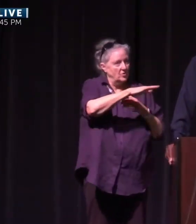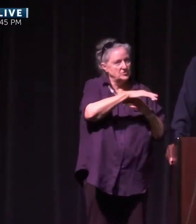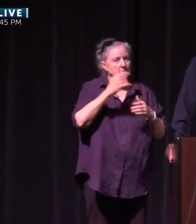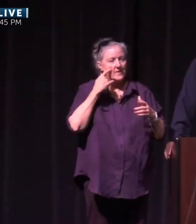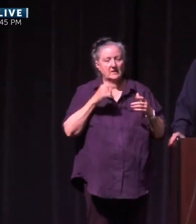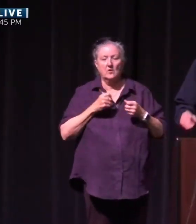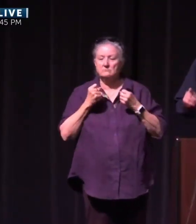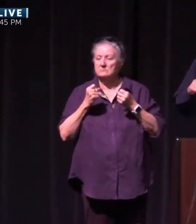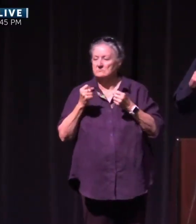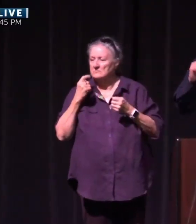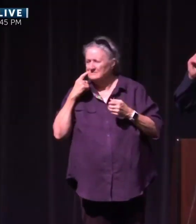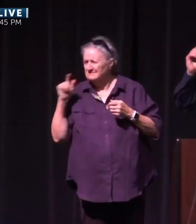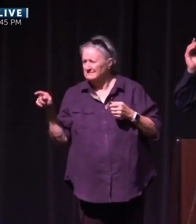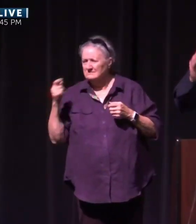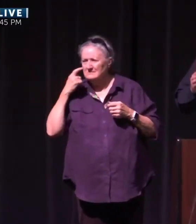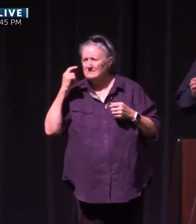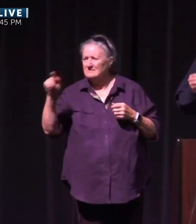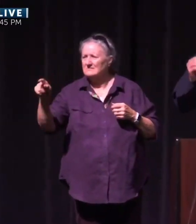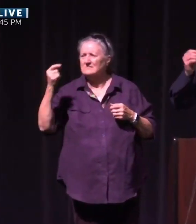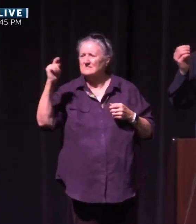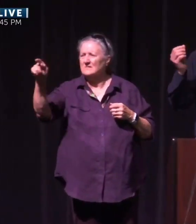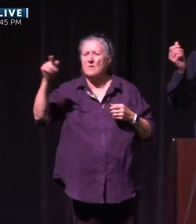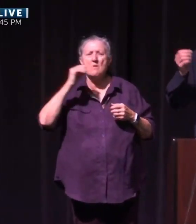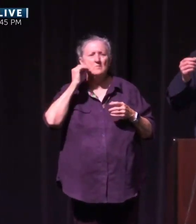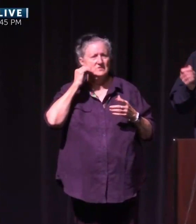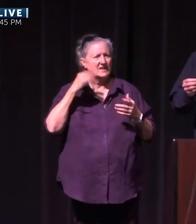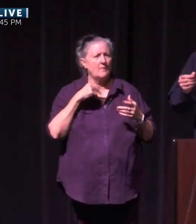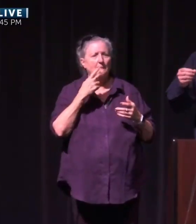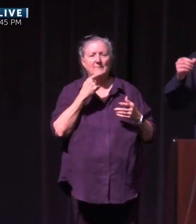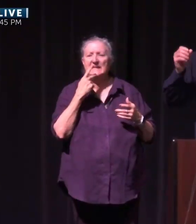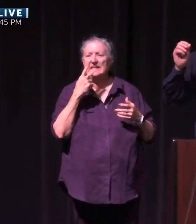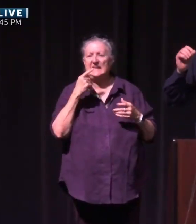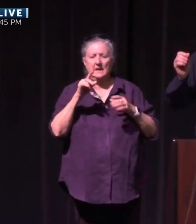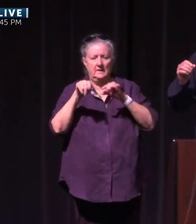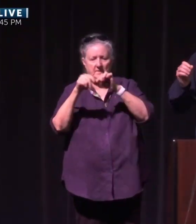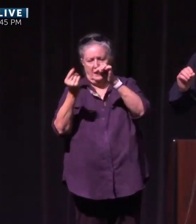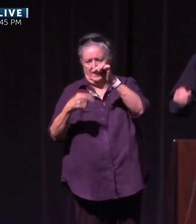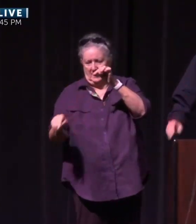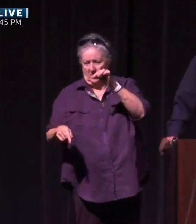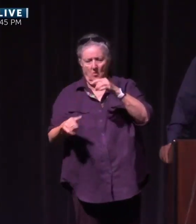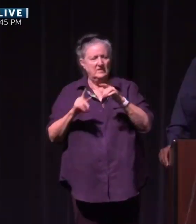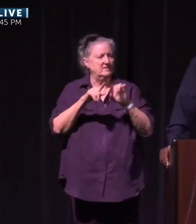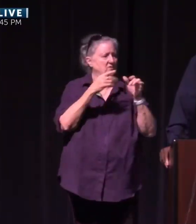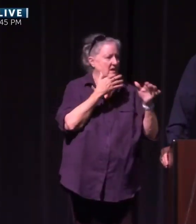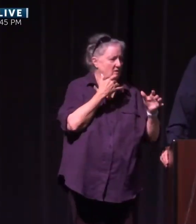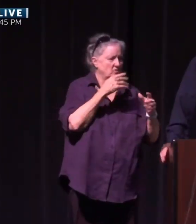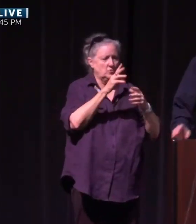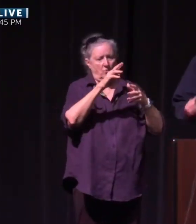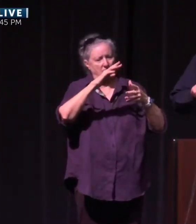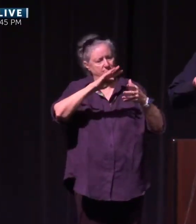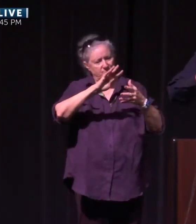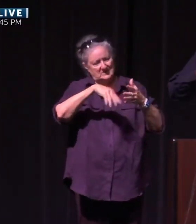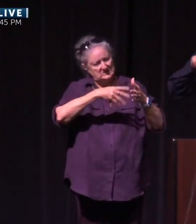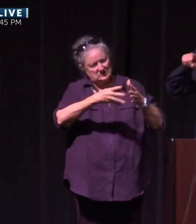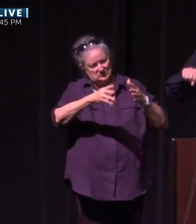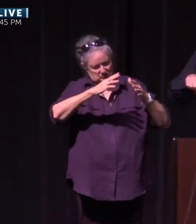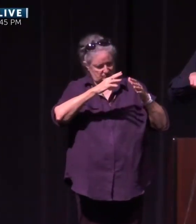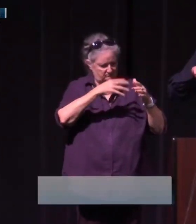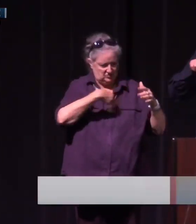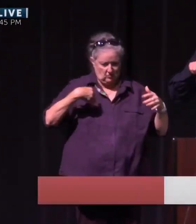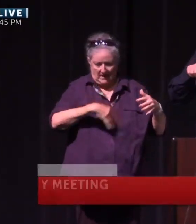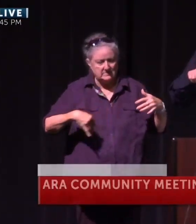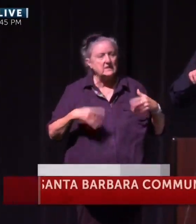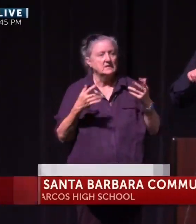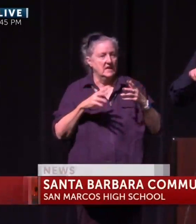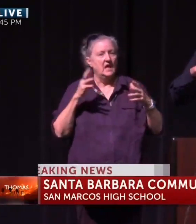may go down the street and you'll see a number of homes that have pink flagging tape or different colors or stripes, and a lot of homes